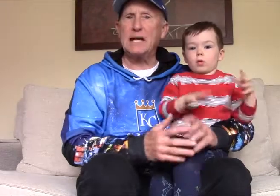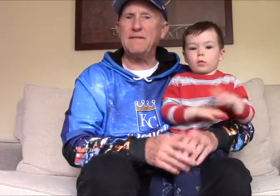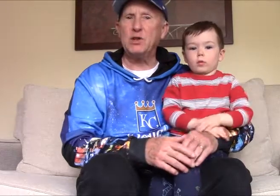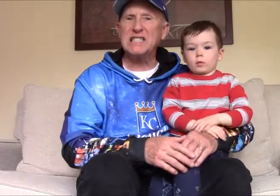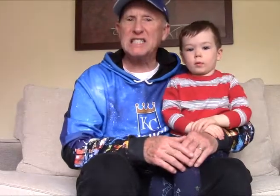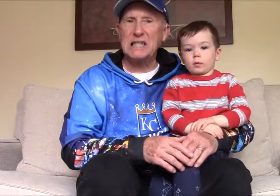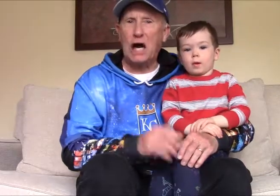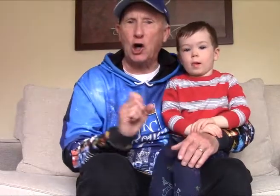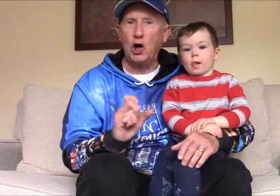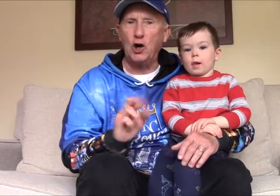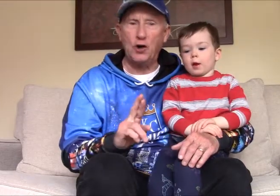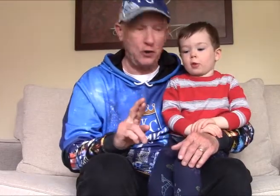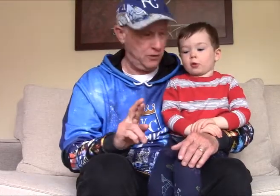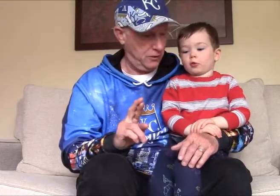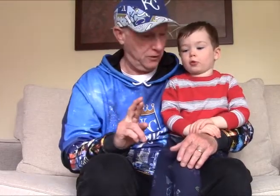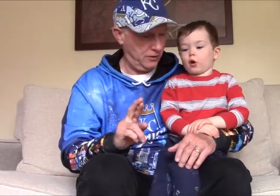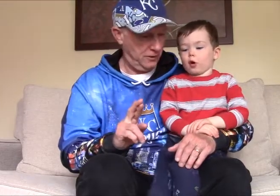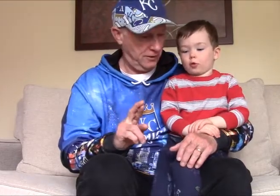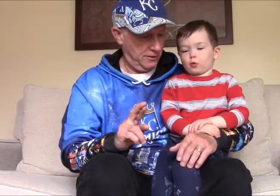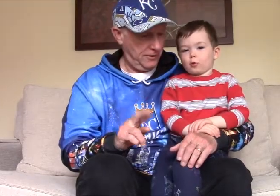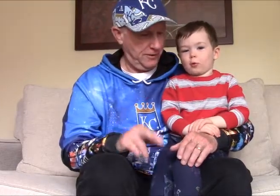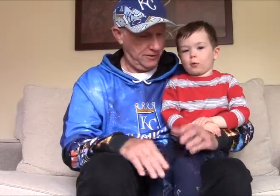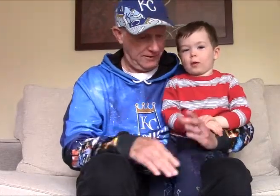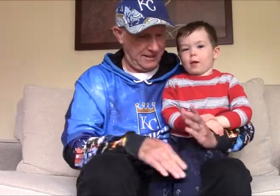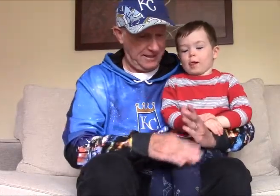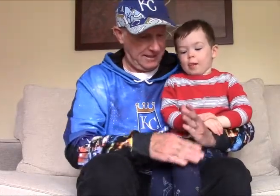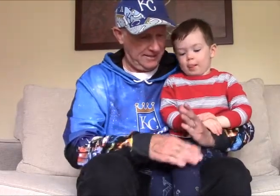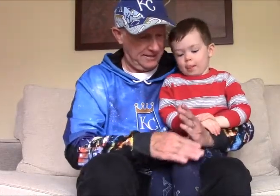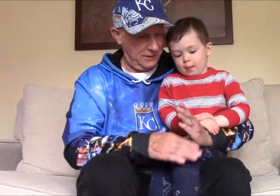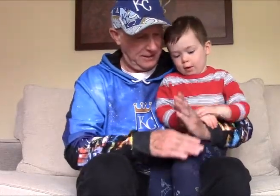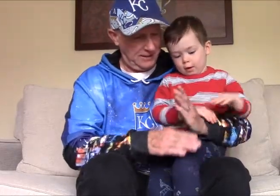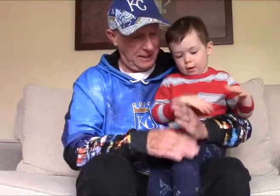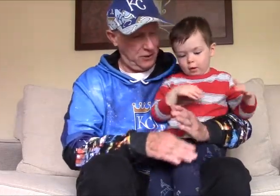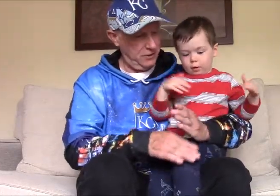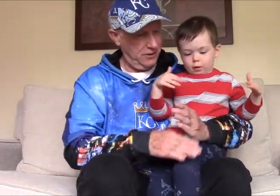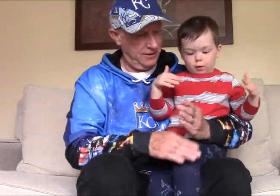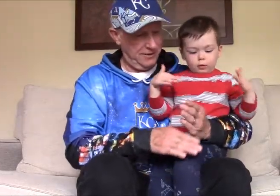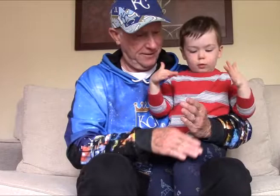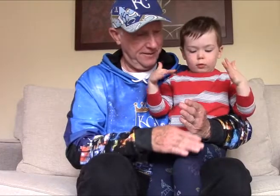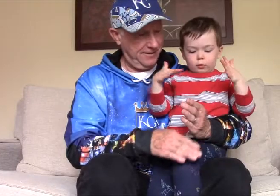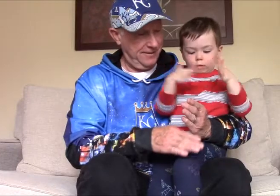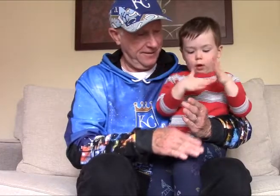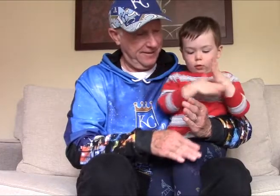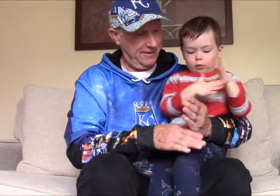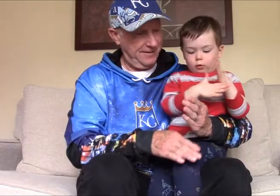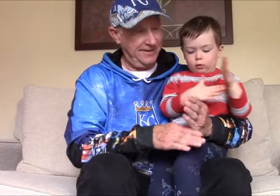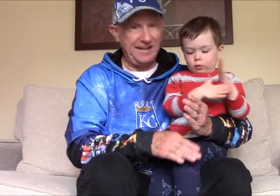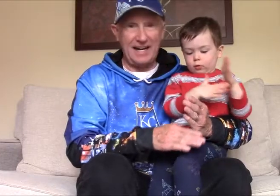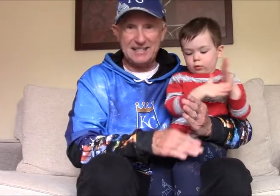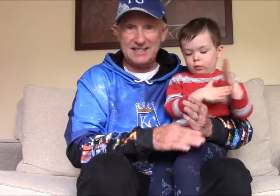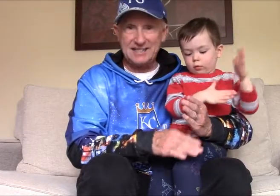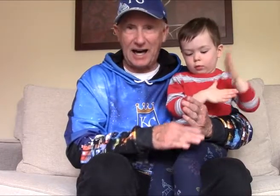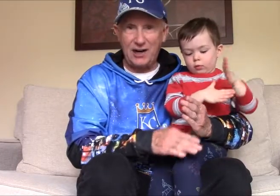for soccer? Soccer. That's it. Can you say soccer? Soccer. Yeah, soccer.